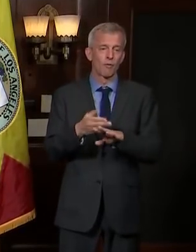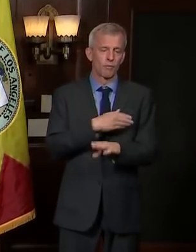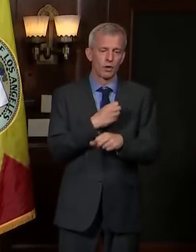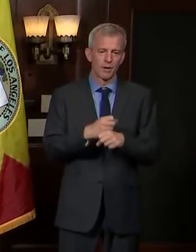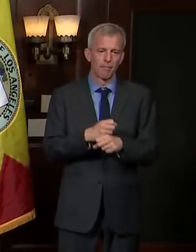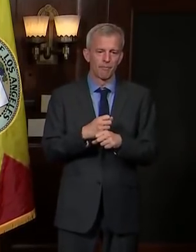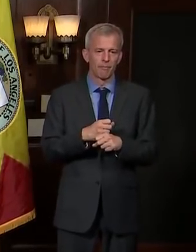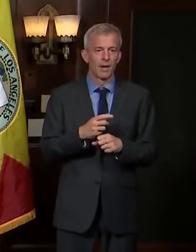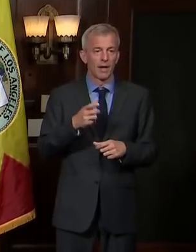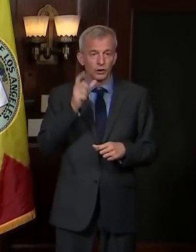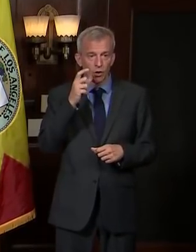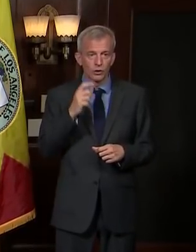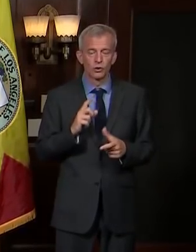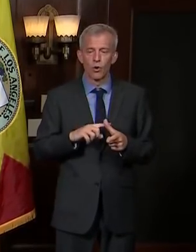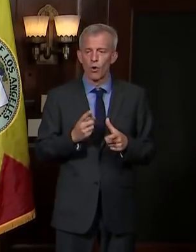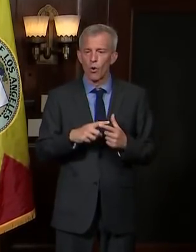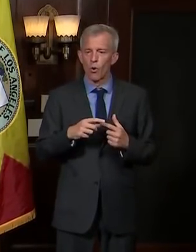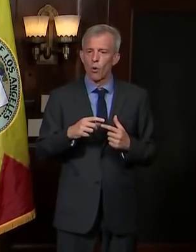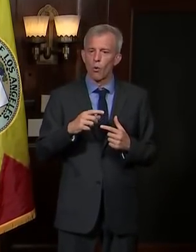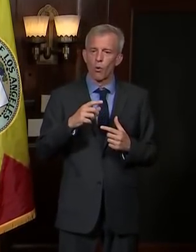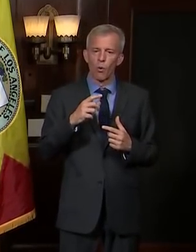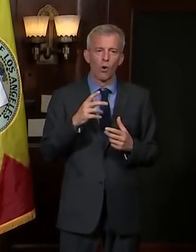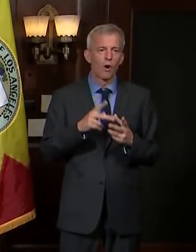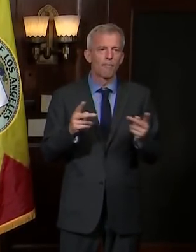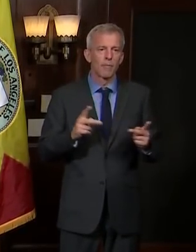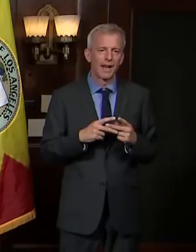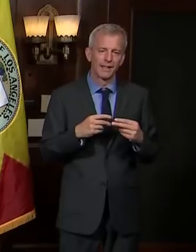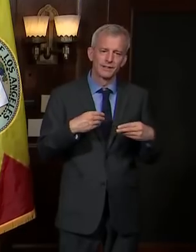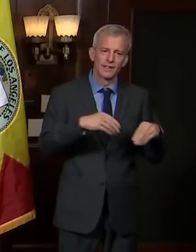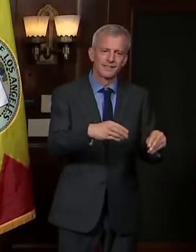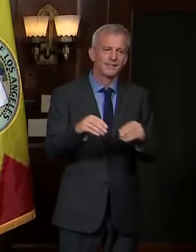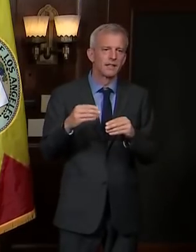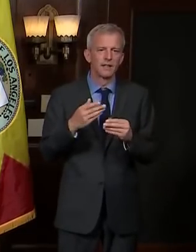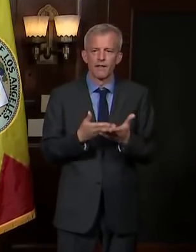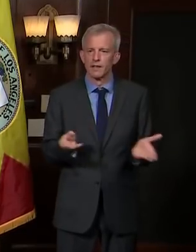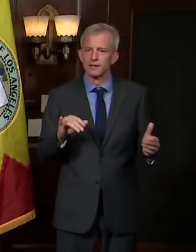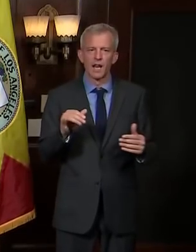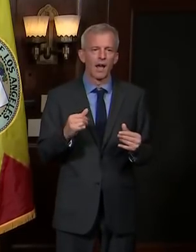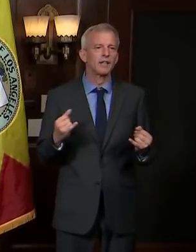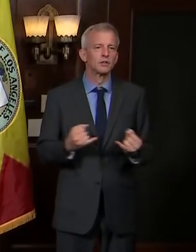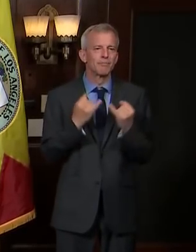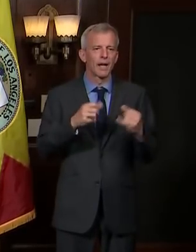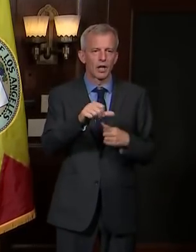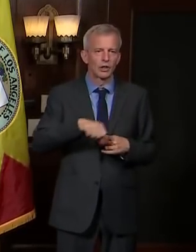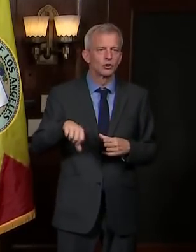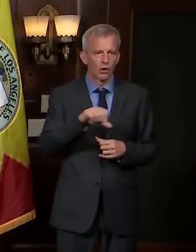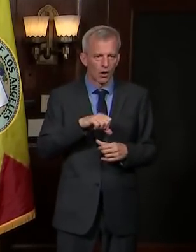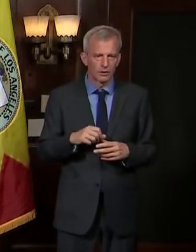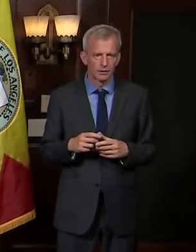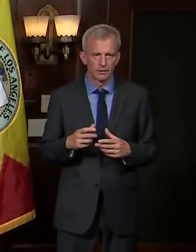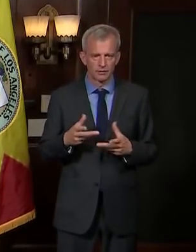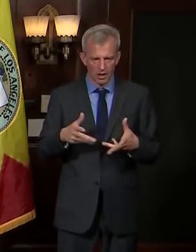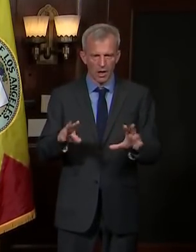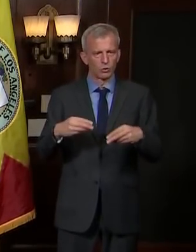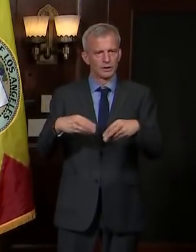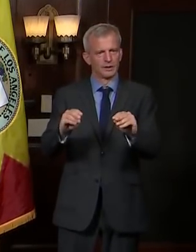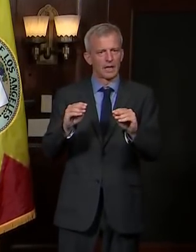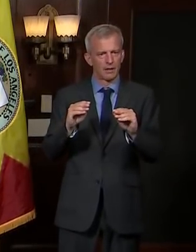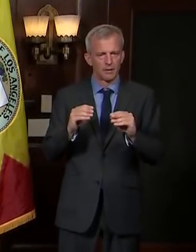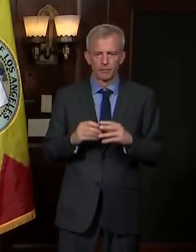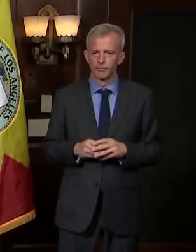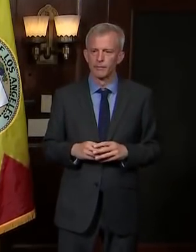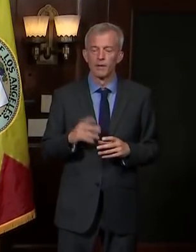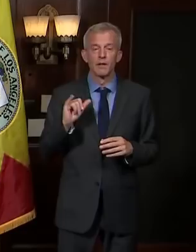Italian eateries selling their sauces wholesale. And changes like this are vital to keeping many restaurants in business right now. That's why the